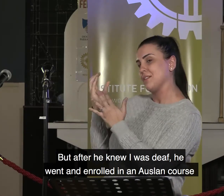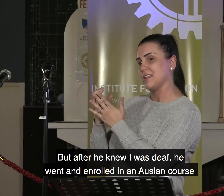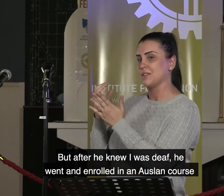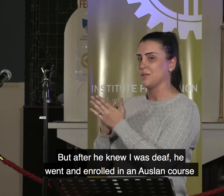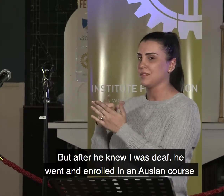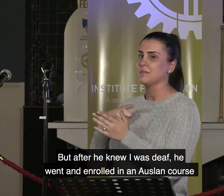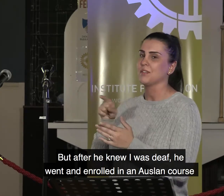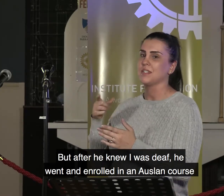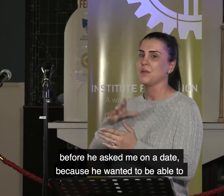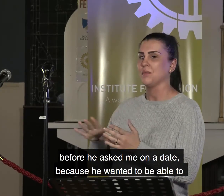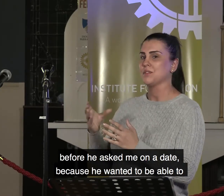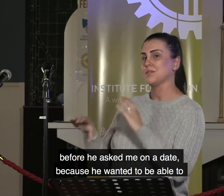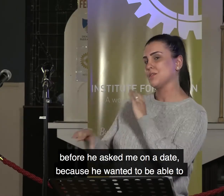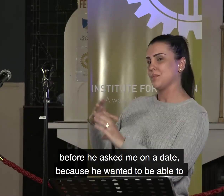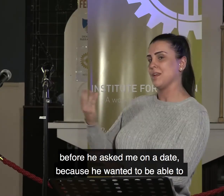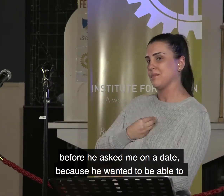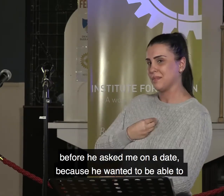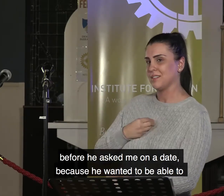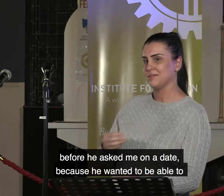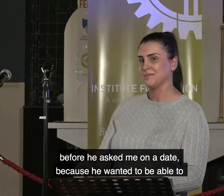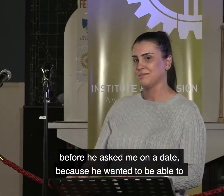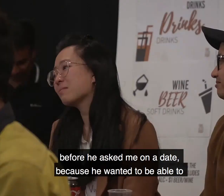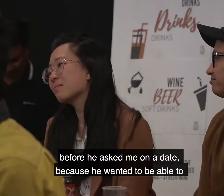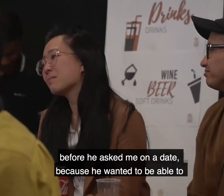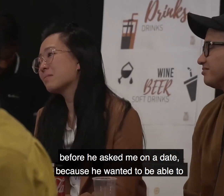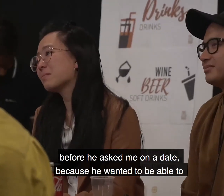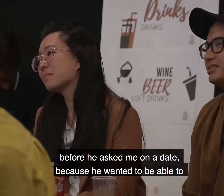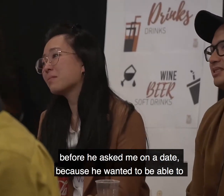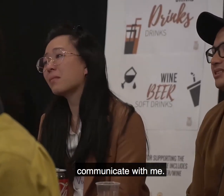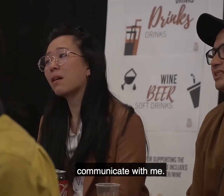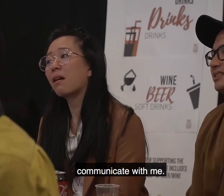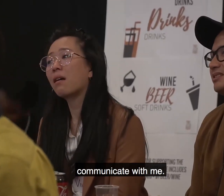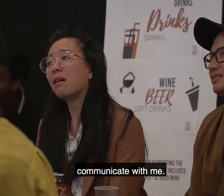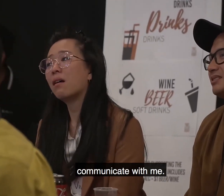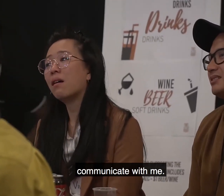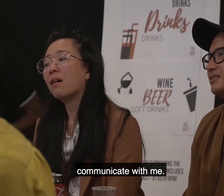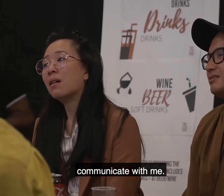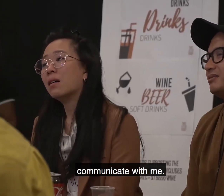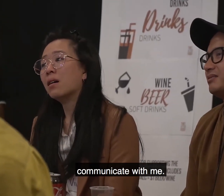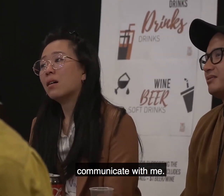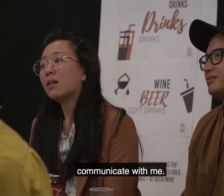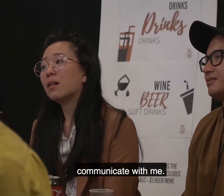course before he asked me out on a date because he wanted to be able to communicate with me.